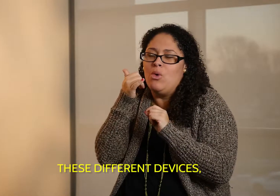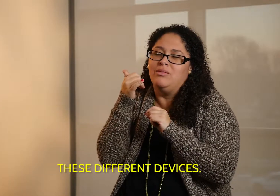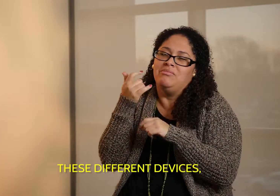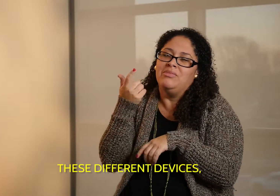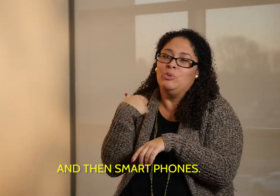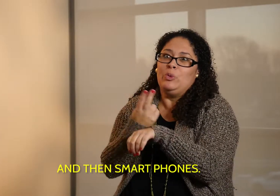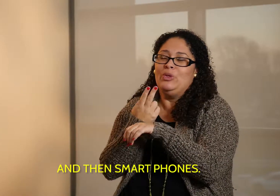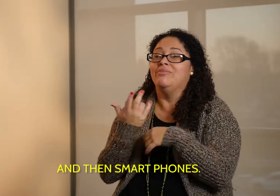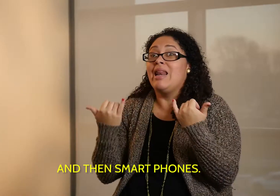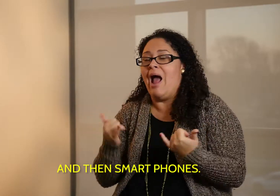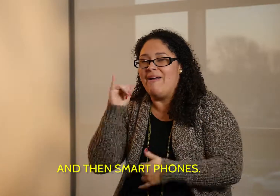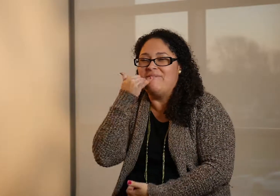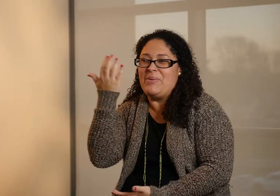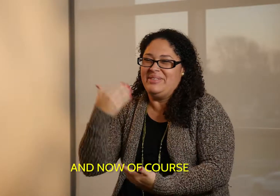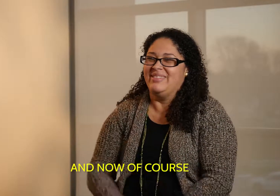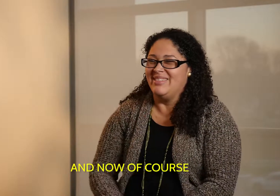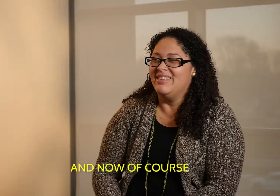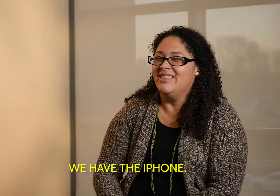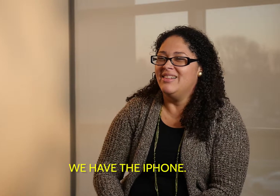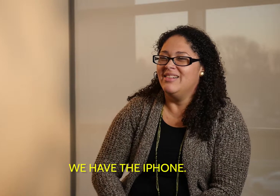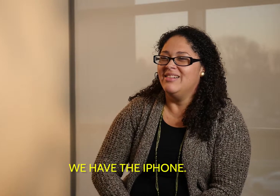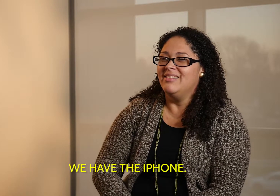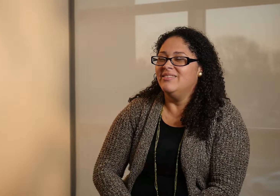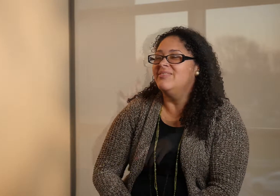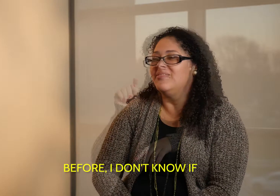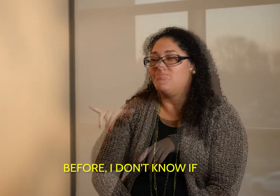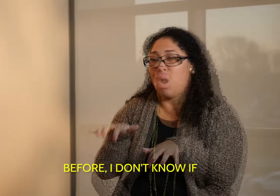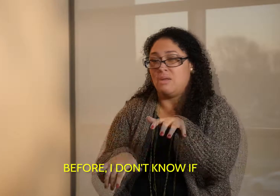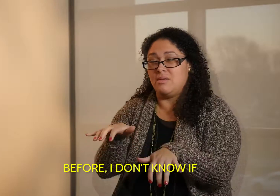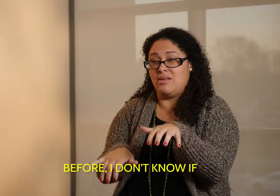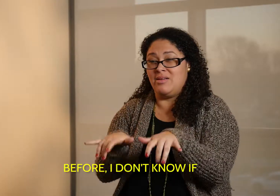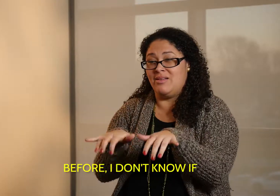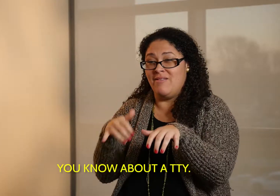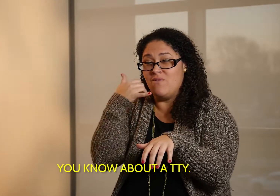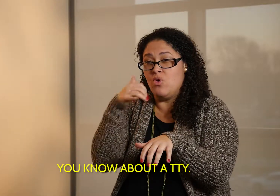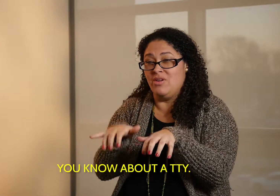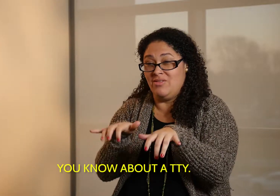devices, and then smartphones. And now, of course, we've got the iPhone. Before, I don't know if you know about a